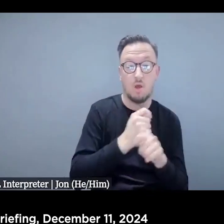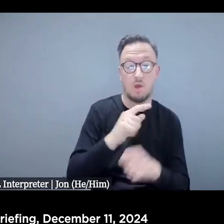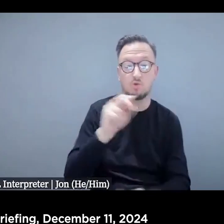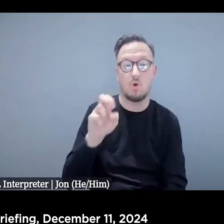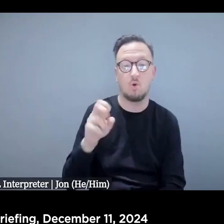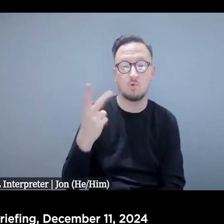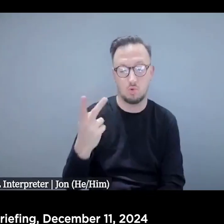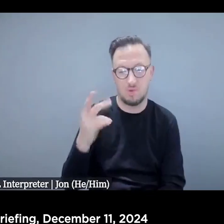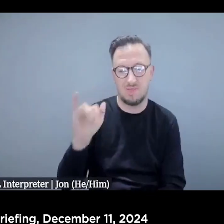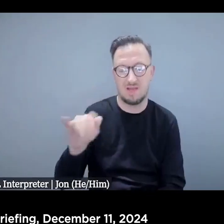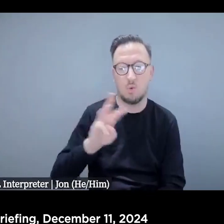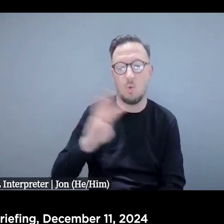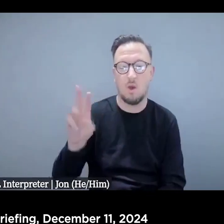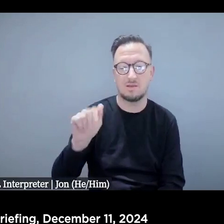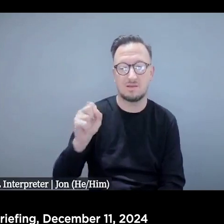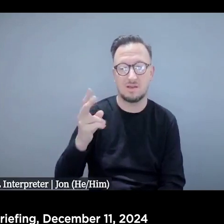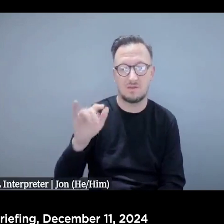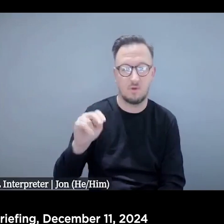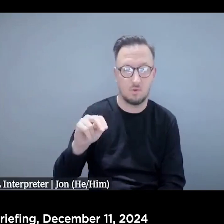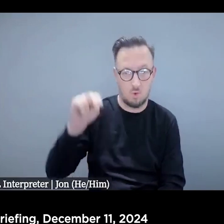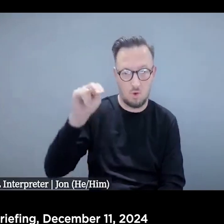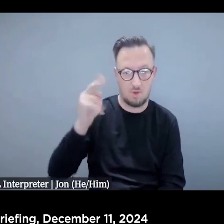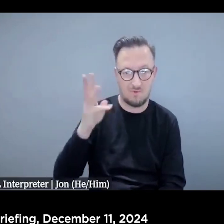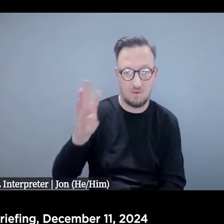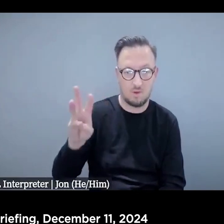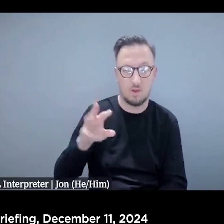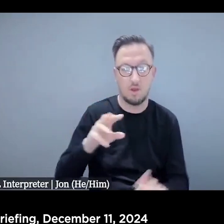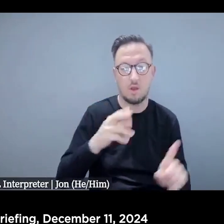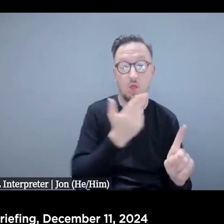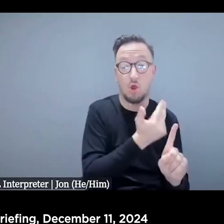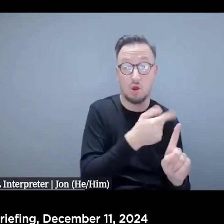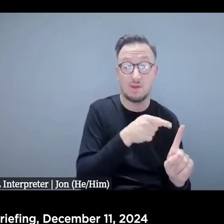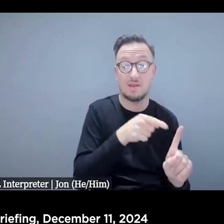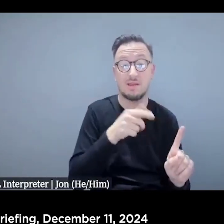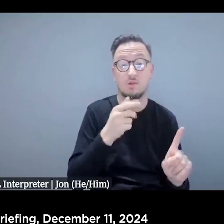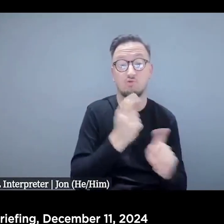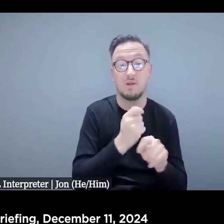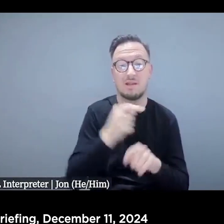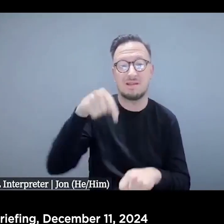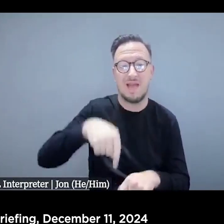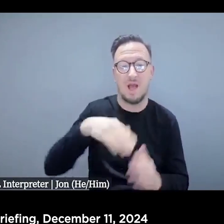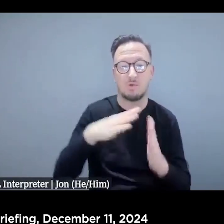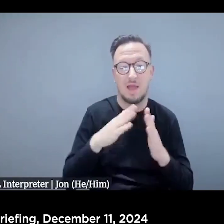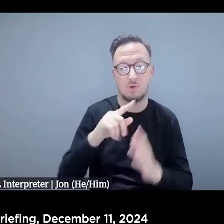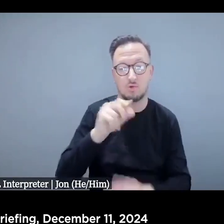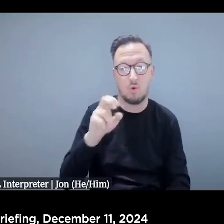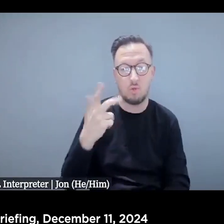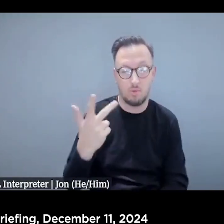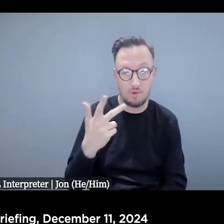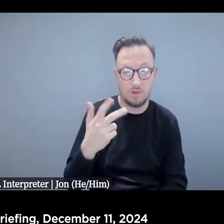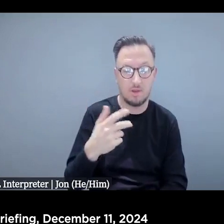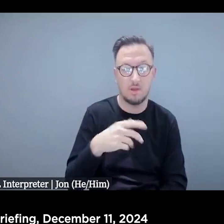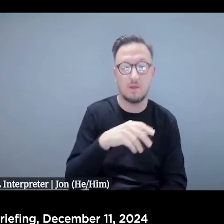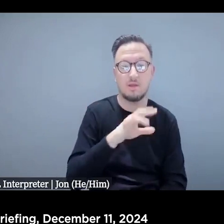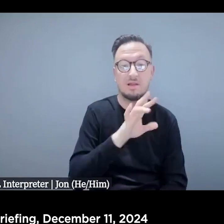of Haywood Road, 13 in Zone 3, downtown Asheville, 7 in Zones 4 and 5, north and